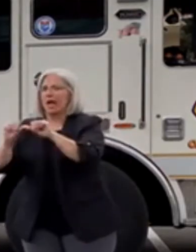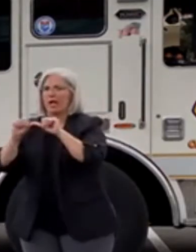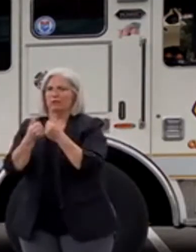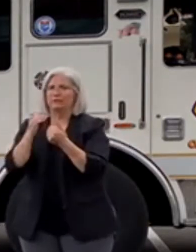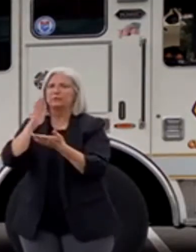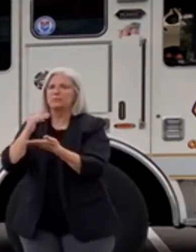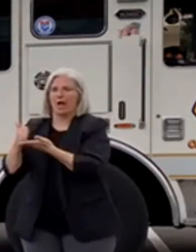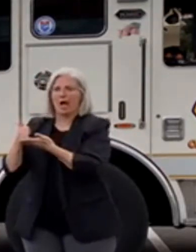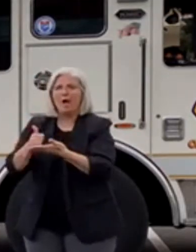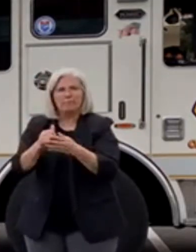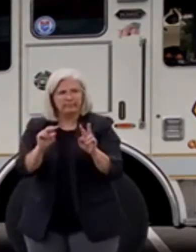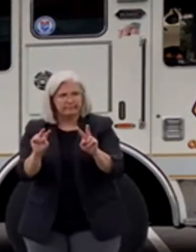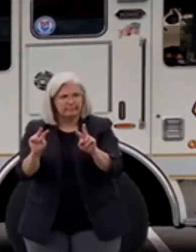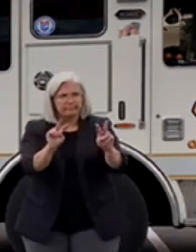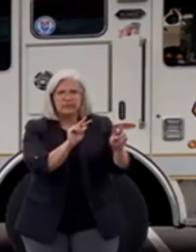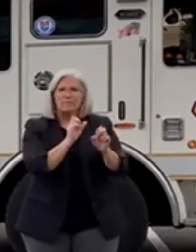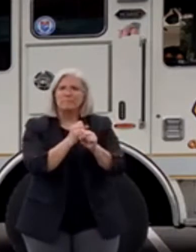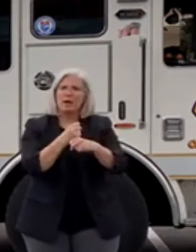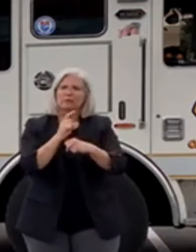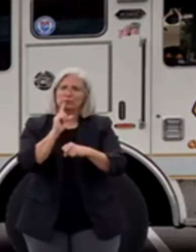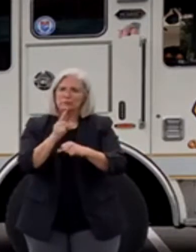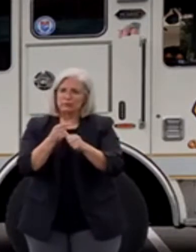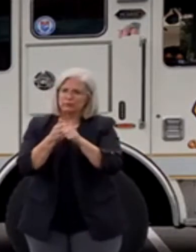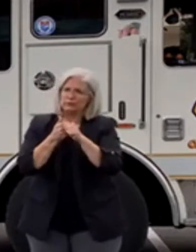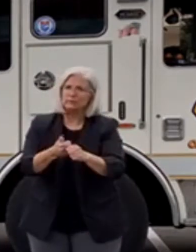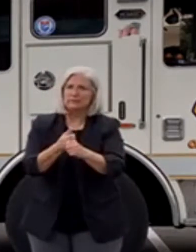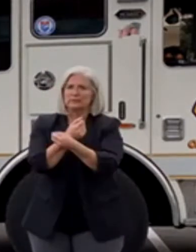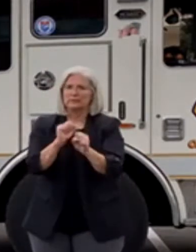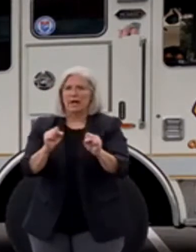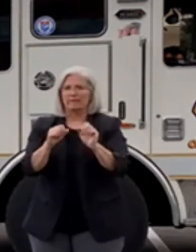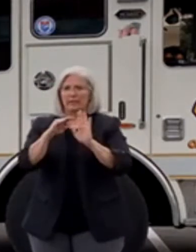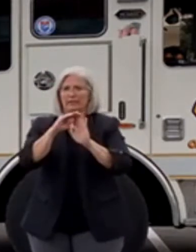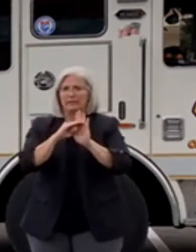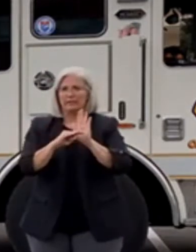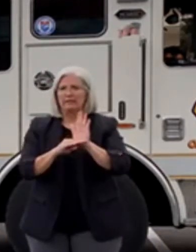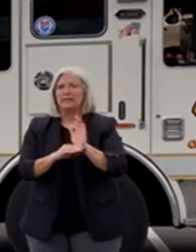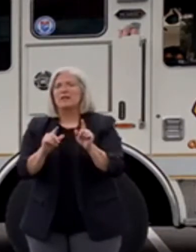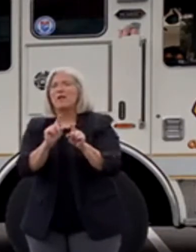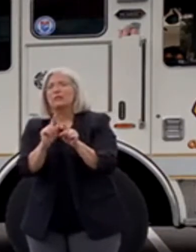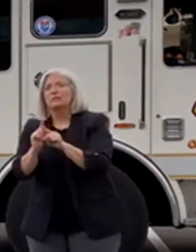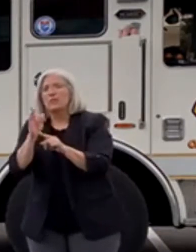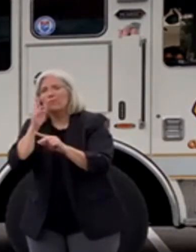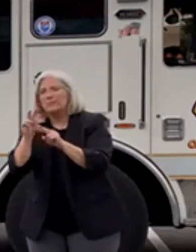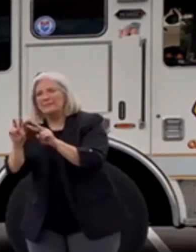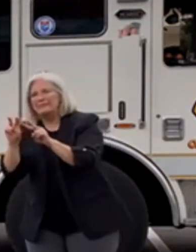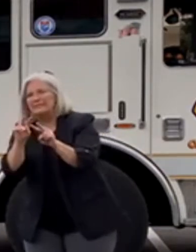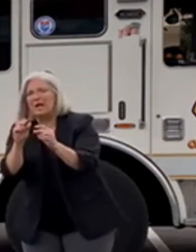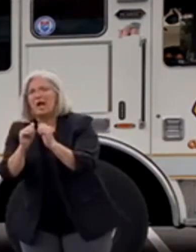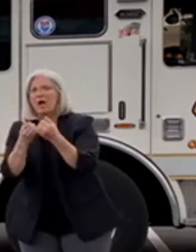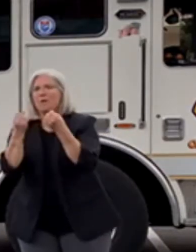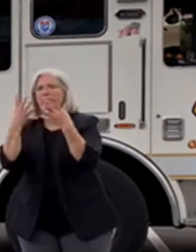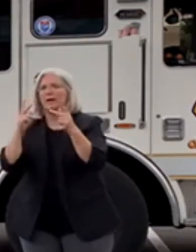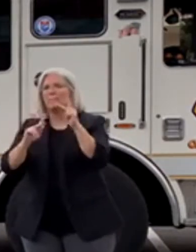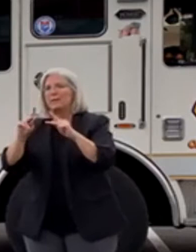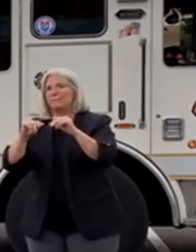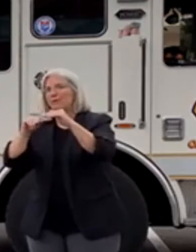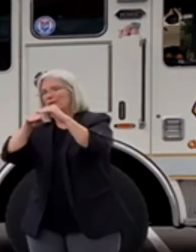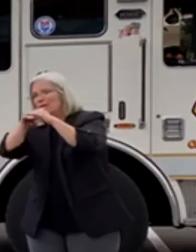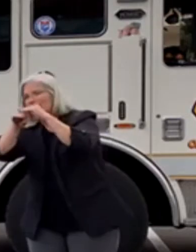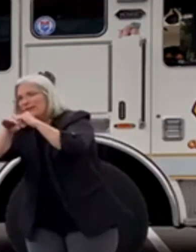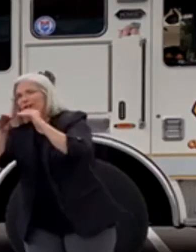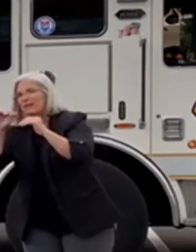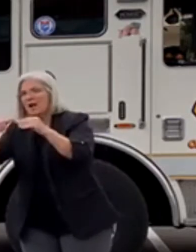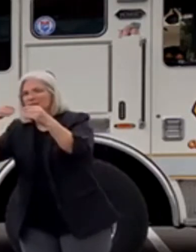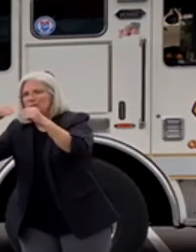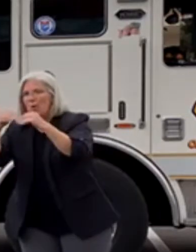vigorously at capacity. We do not want crowds. That a crowded situation promotes